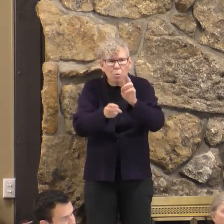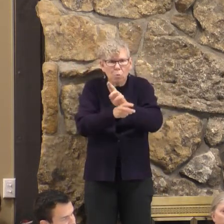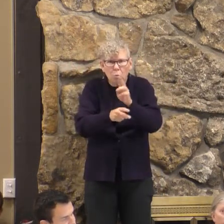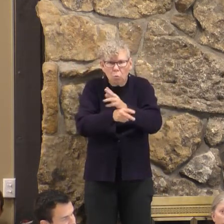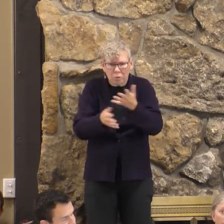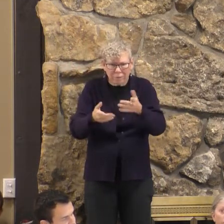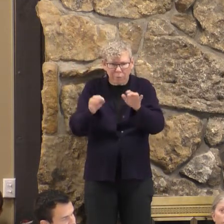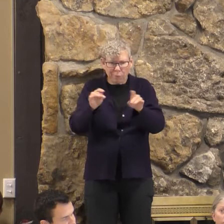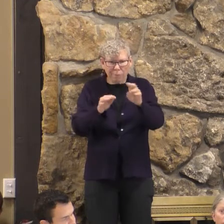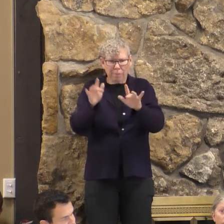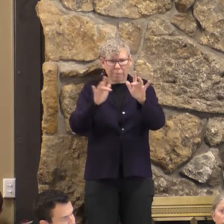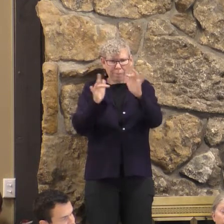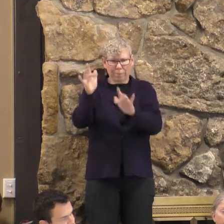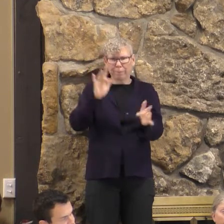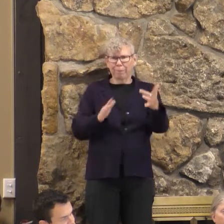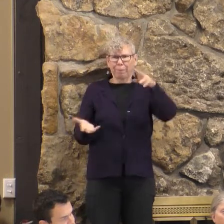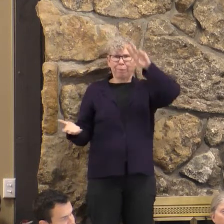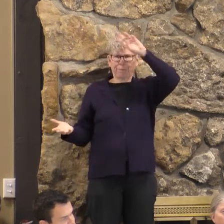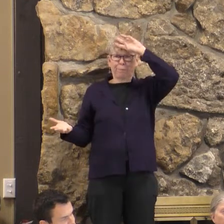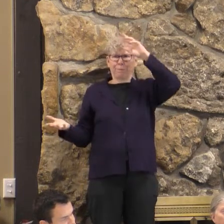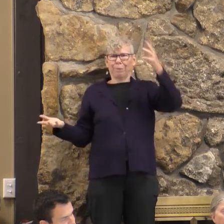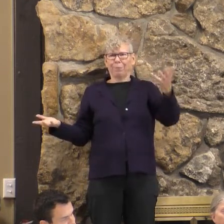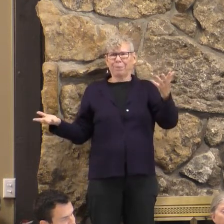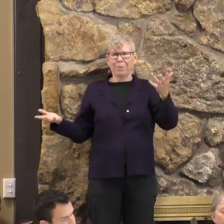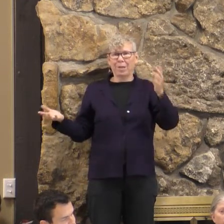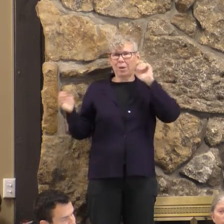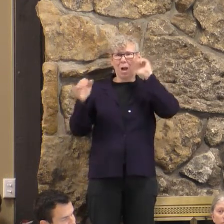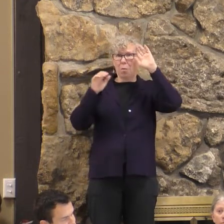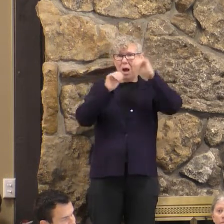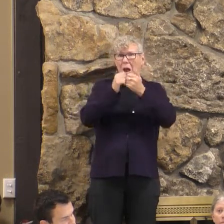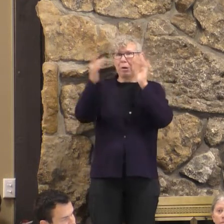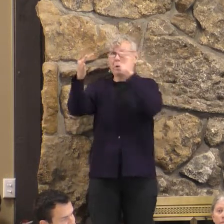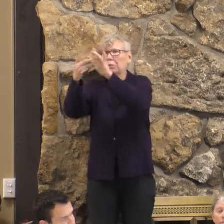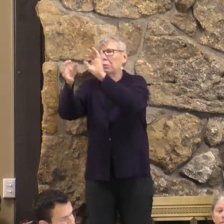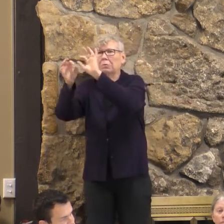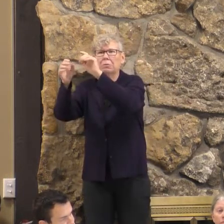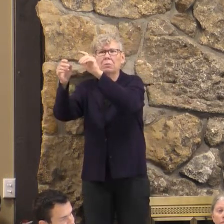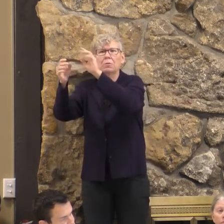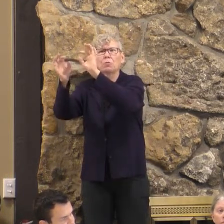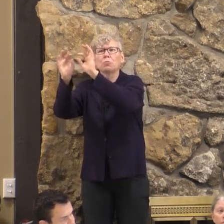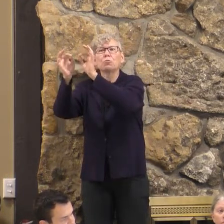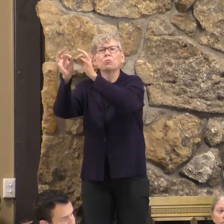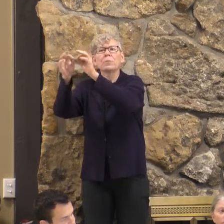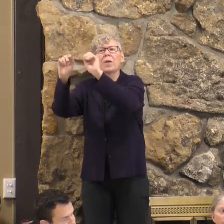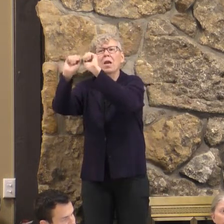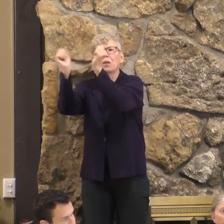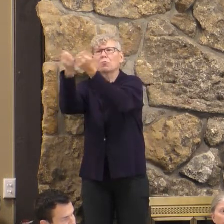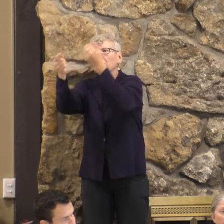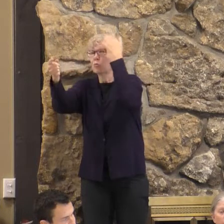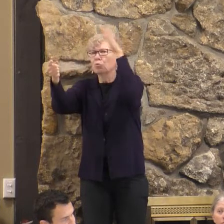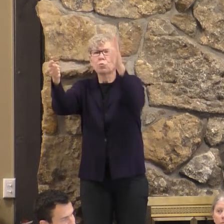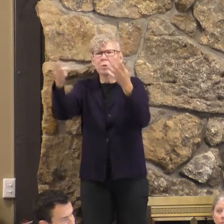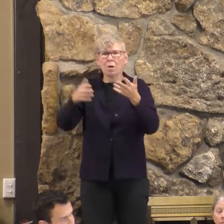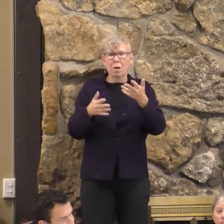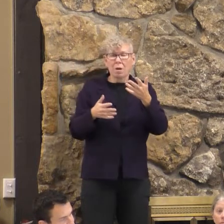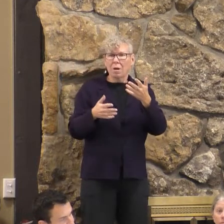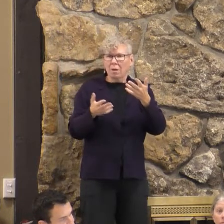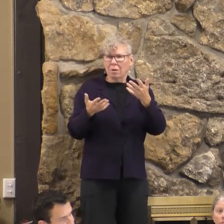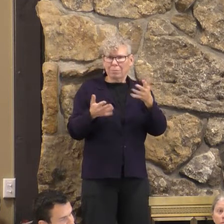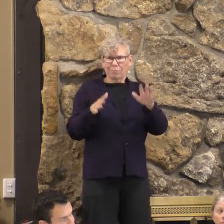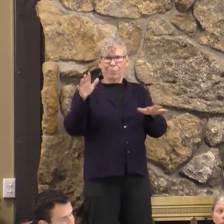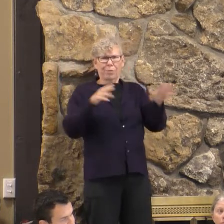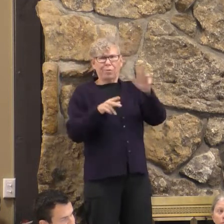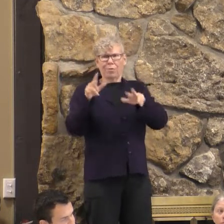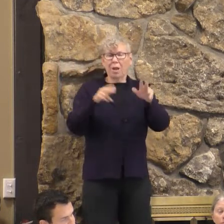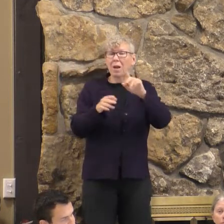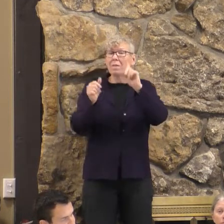to contact a sign language interpreting agency. If you guys have run through that before and perhaps gotten some of those hiccups out of the way,